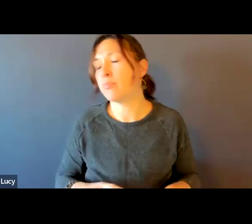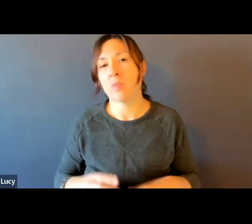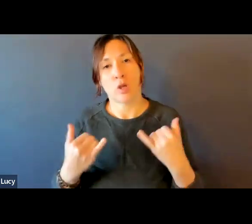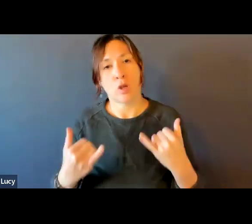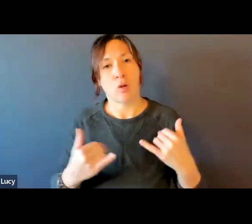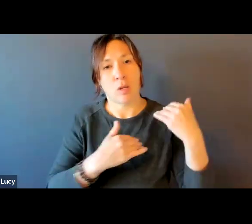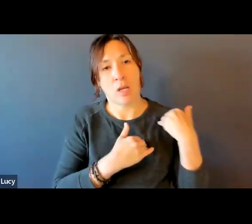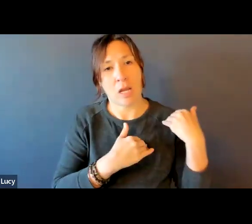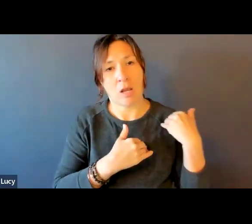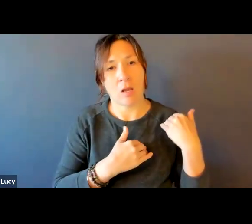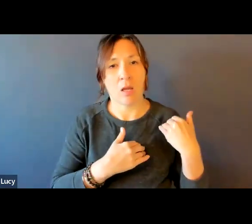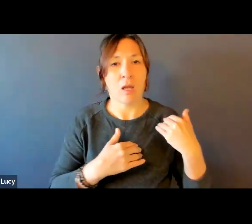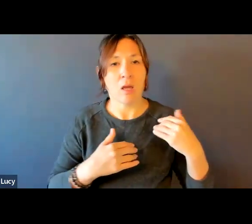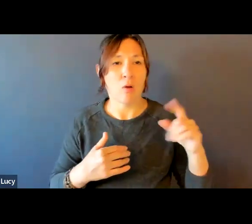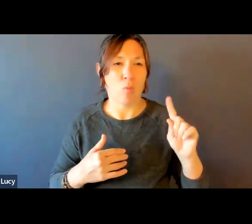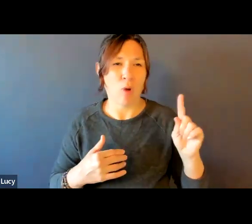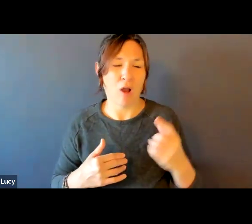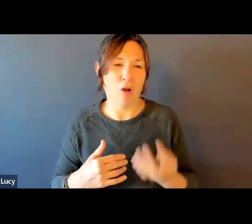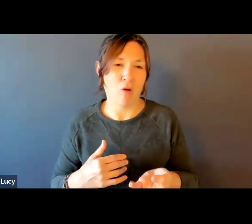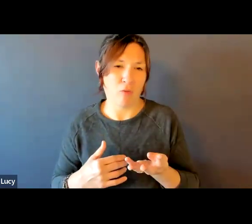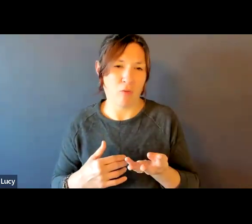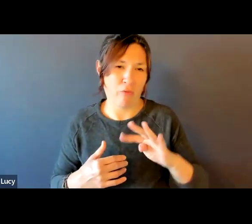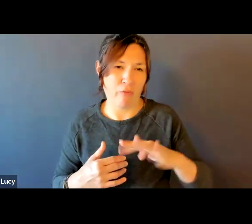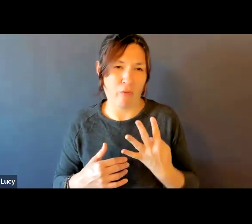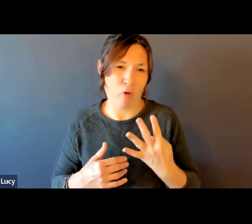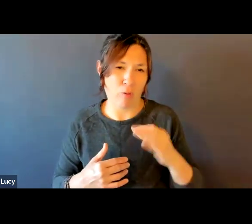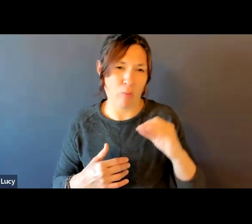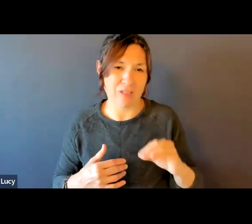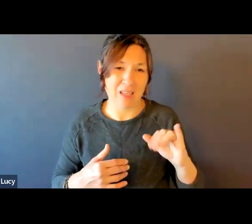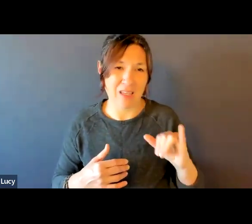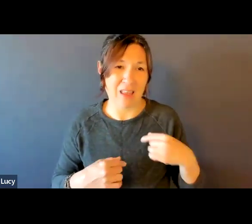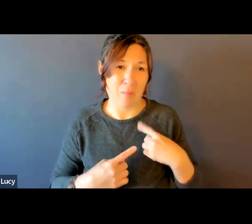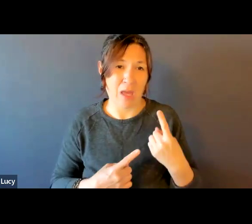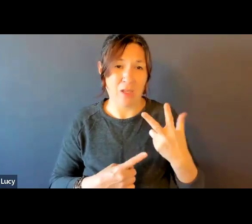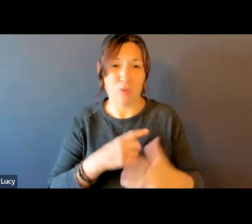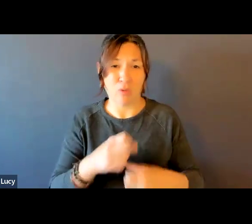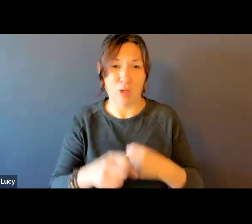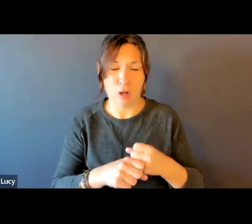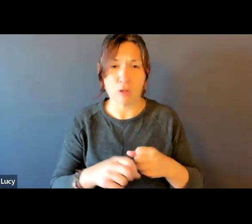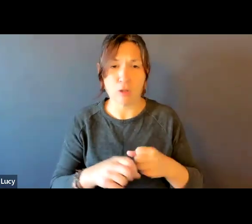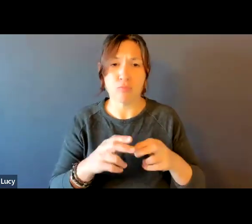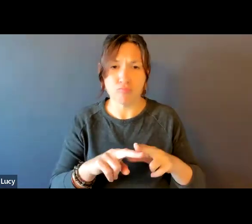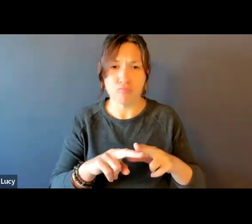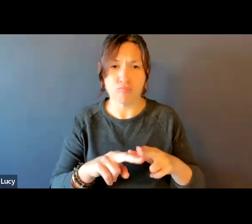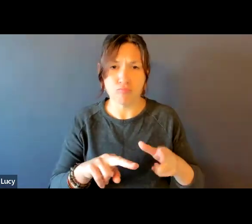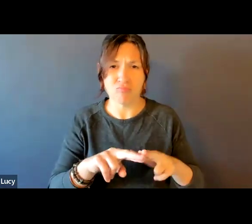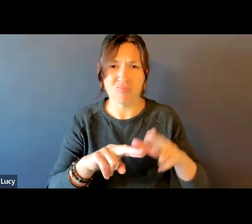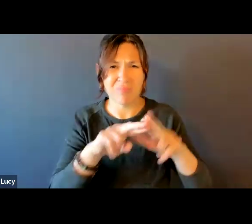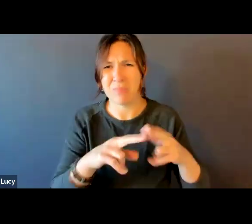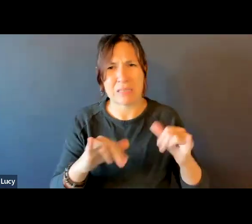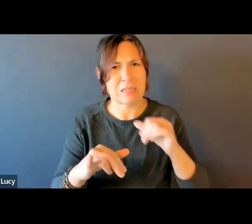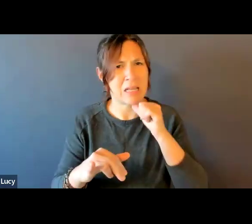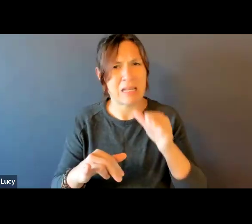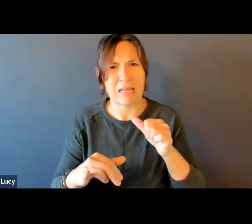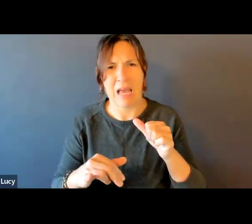the 4th percentile, an improvement over the past 3 years, but not close to our goals. We want to